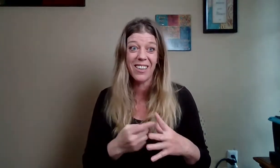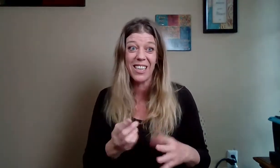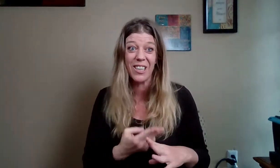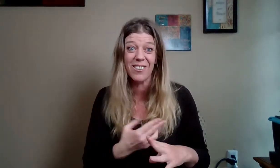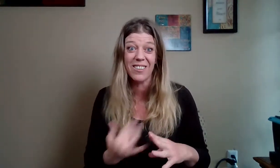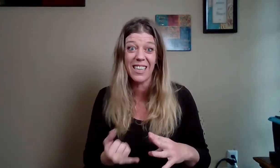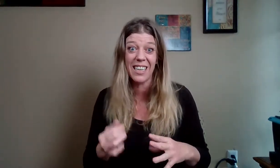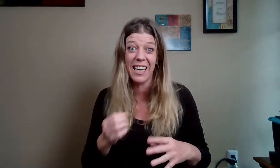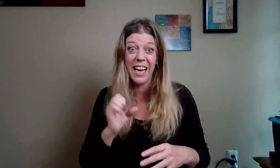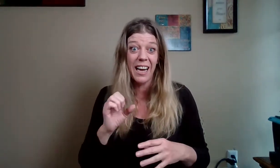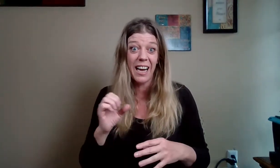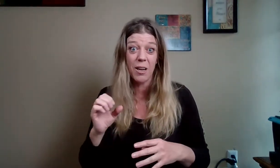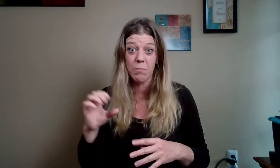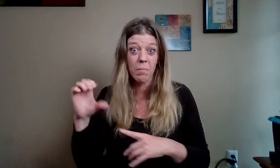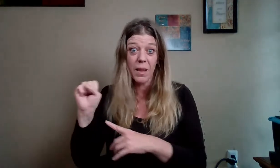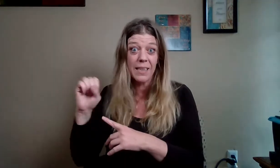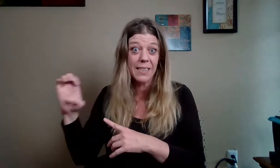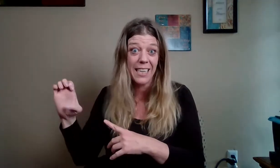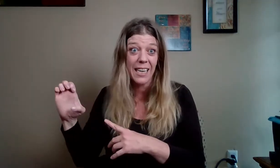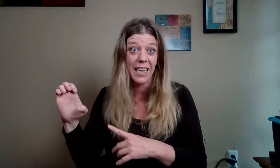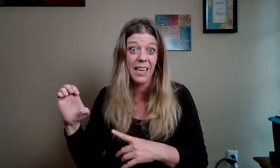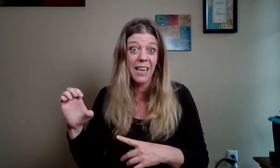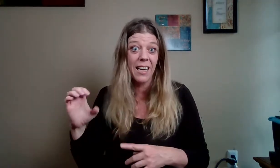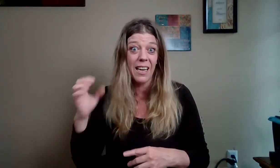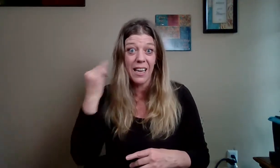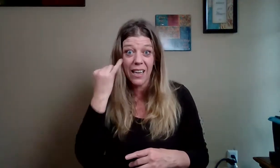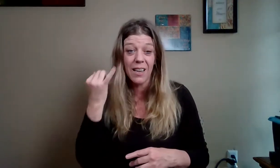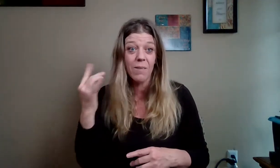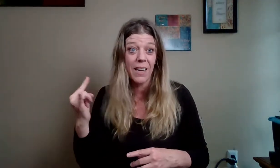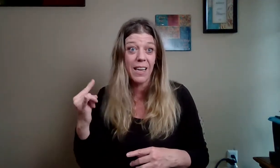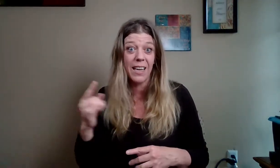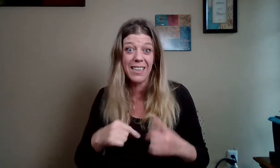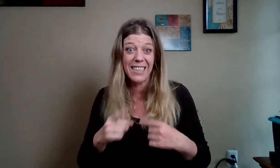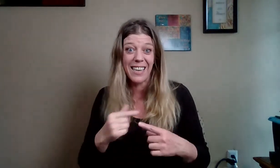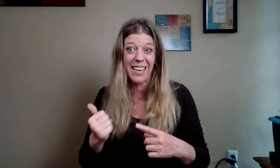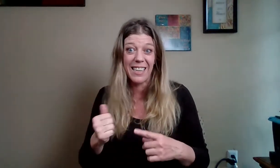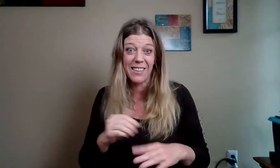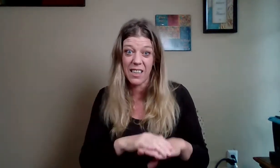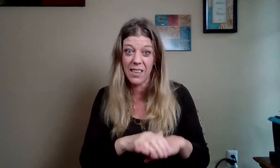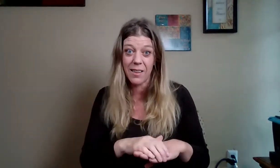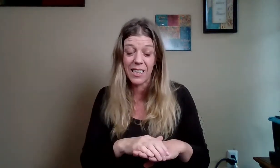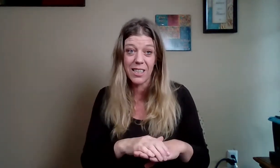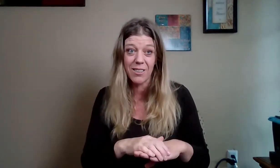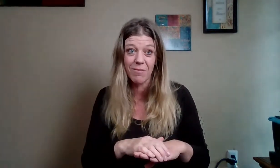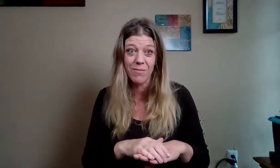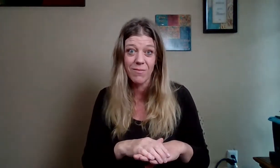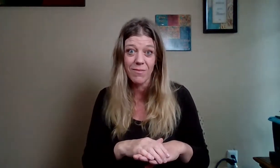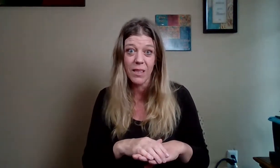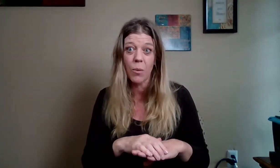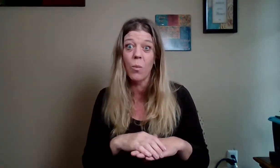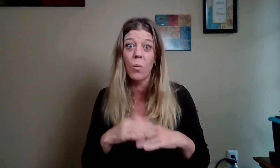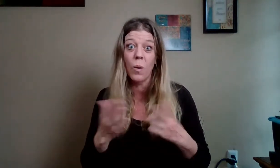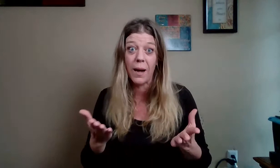start using C if it signs English?